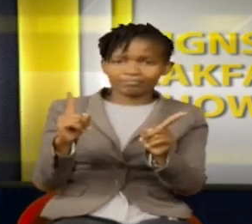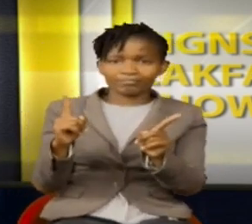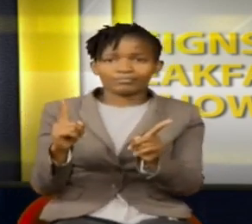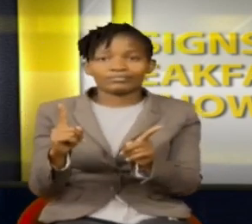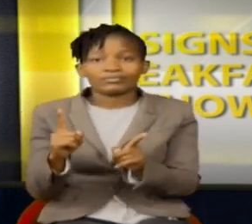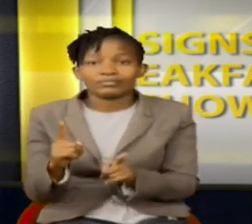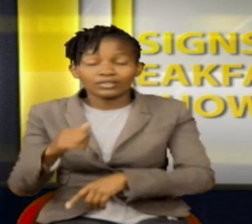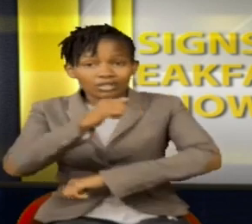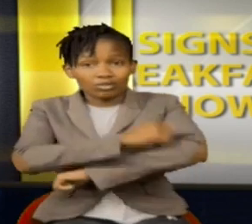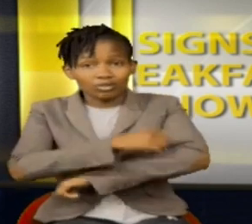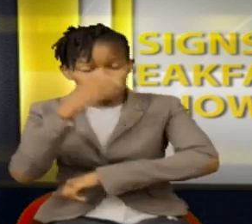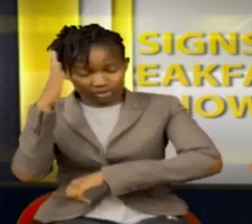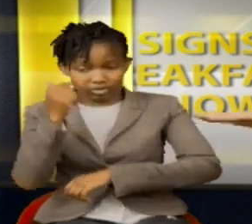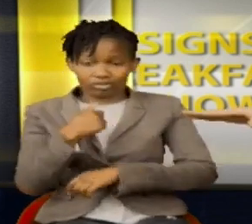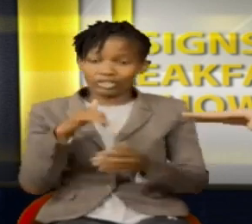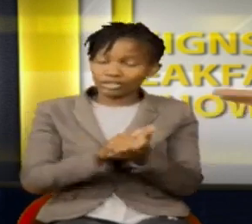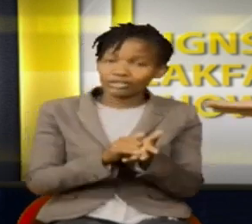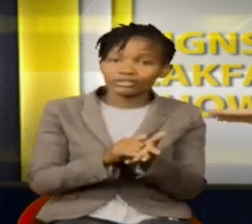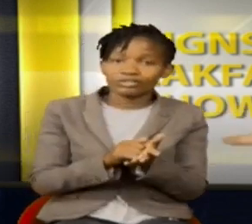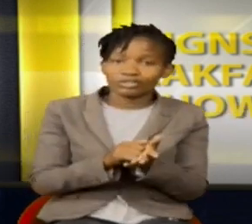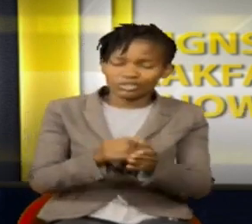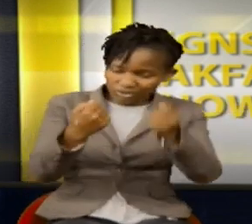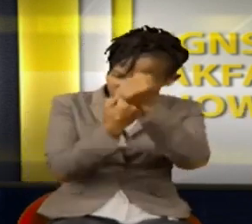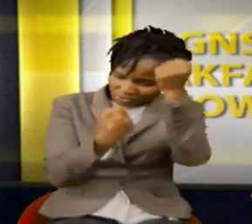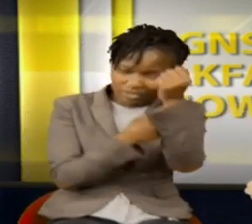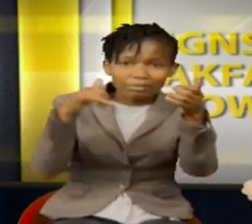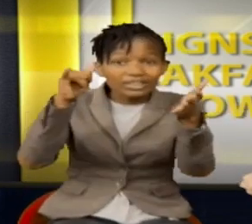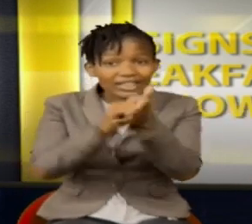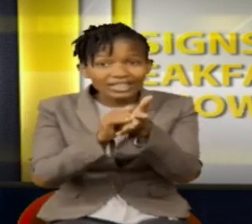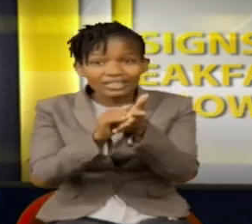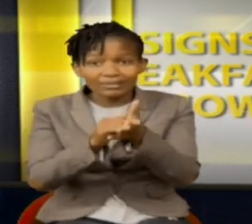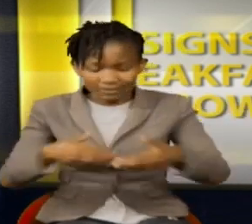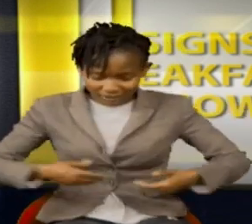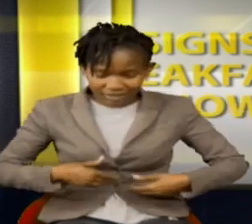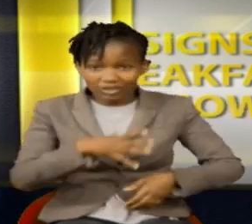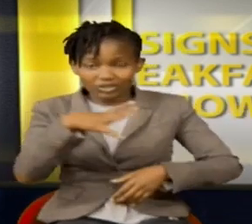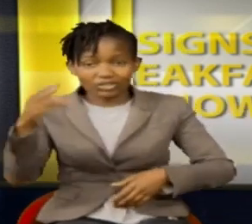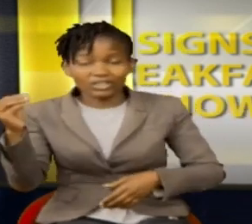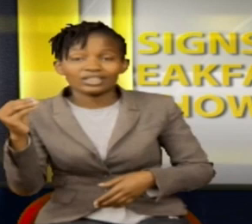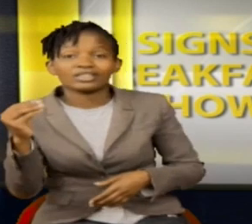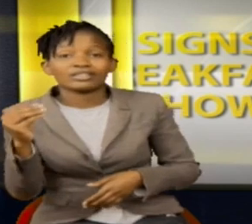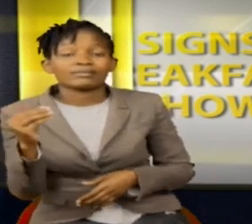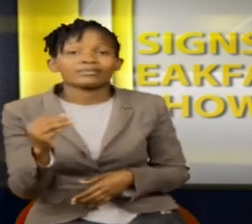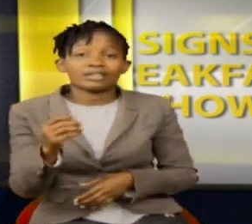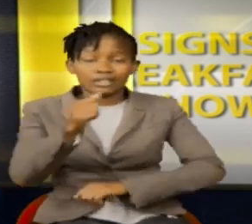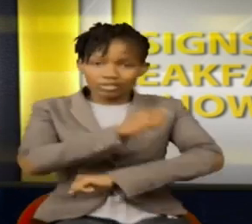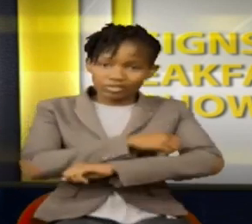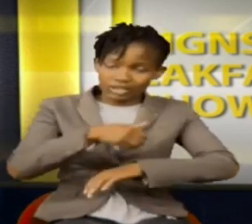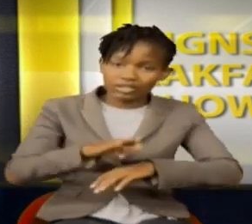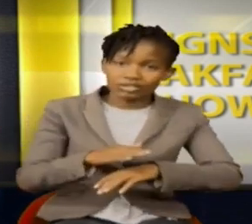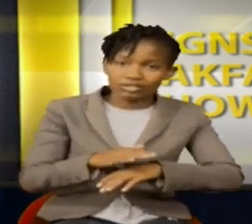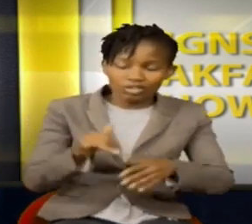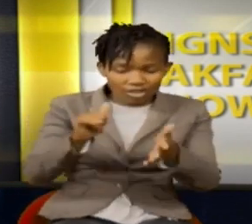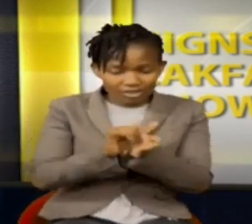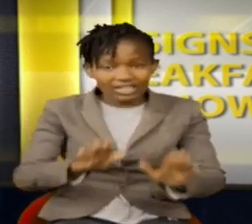administration did not know, but it was my biashara. So do you support that? Young people? Yeah, I support that. Who's a CDGO class? Let me tell you, because that's how you become an